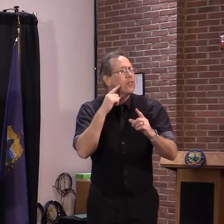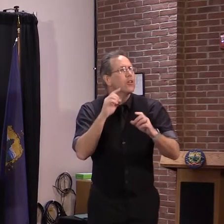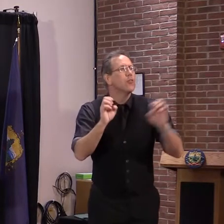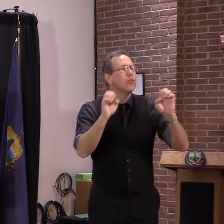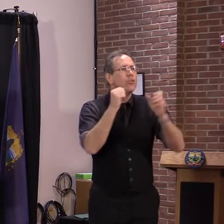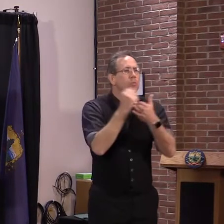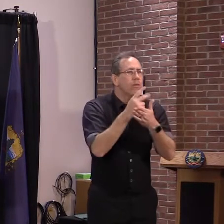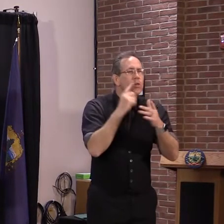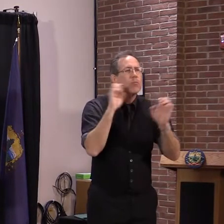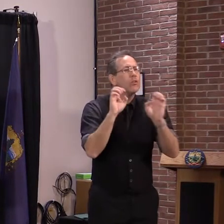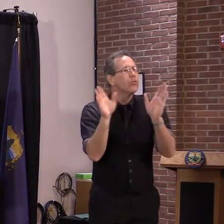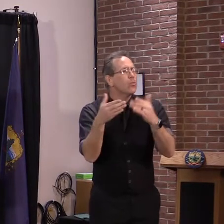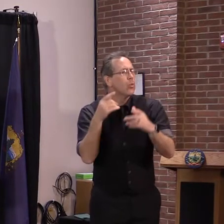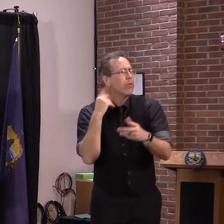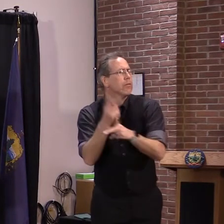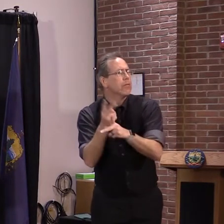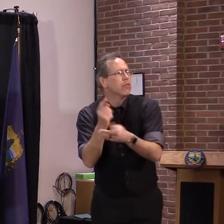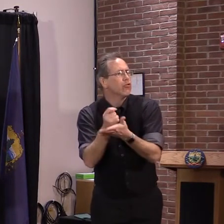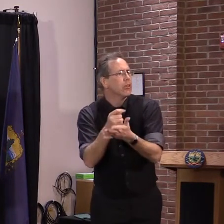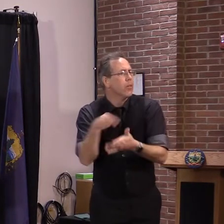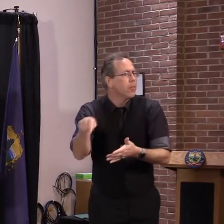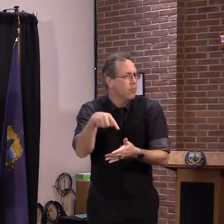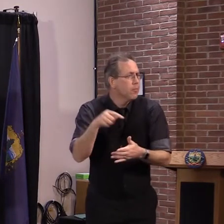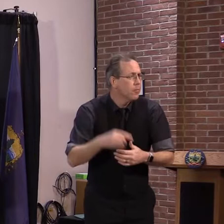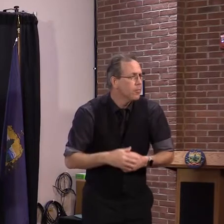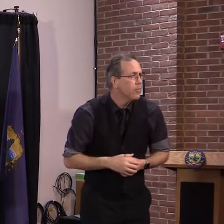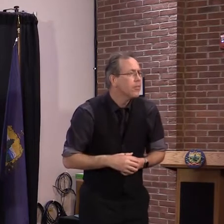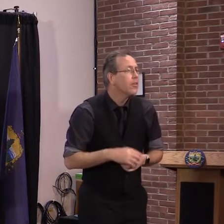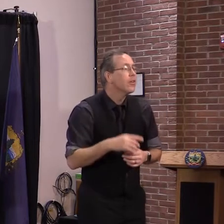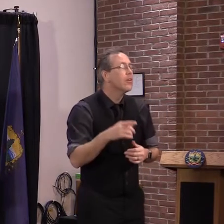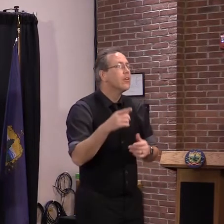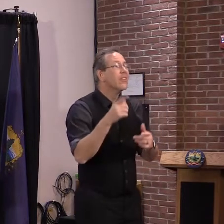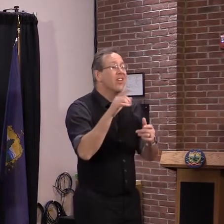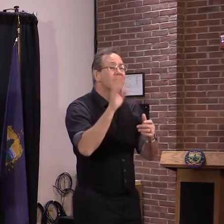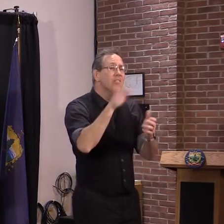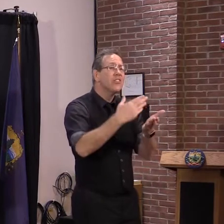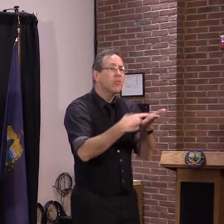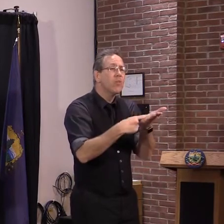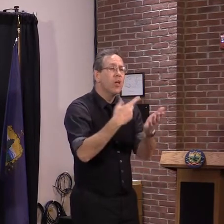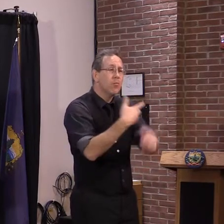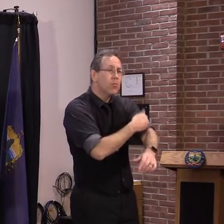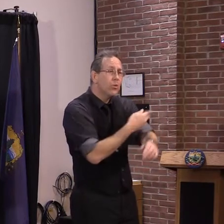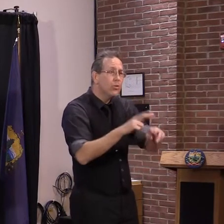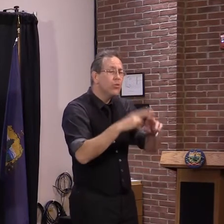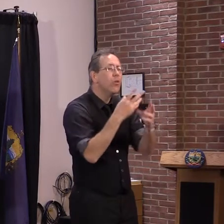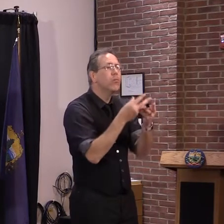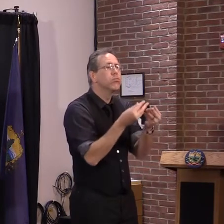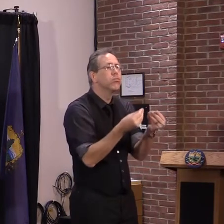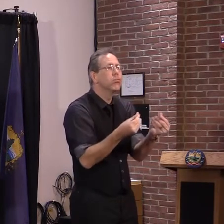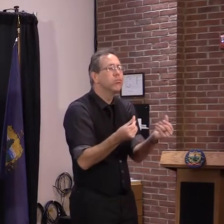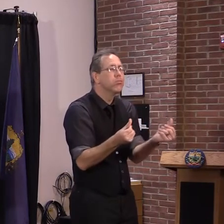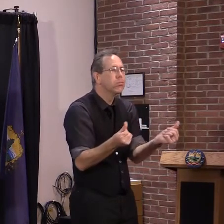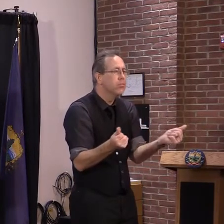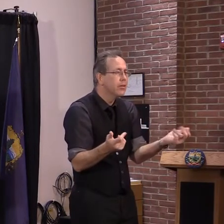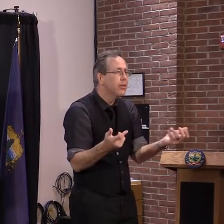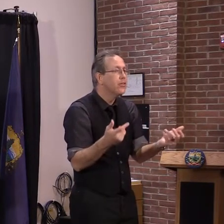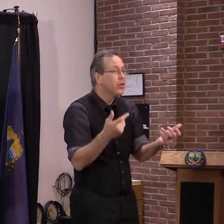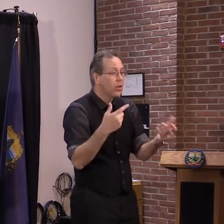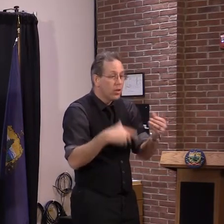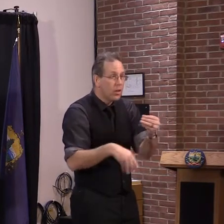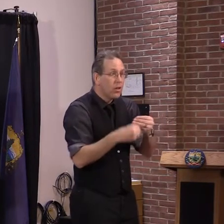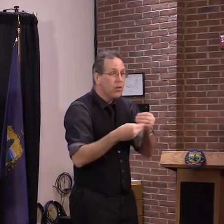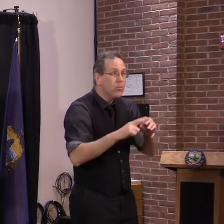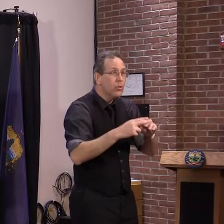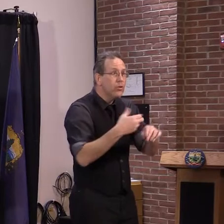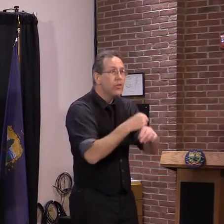visits did show some waning of immunity by the fourth month after a booster, but it was